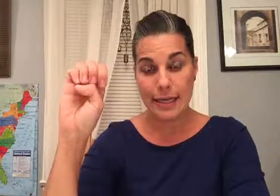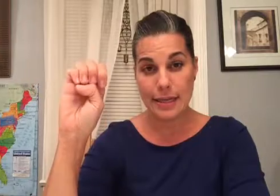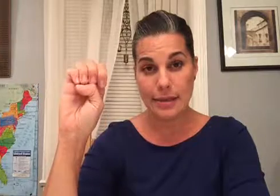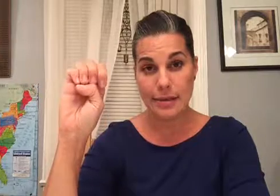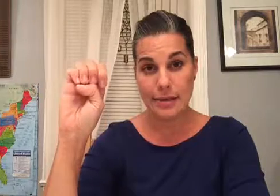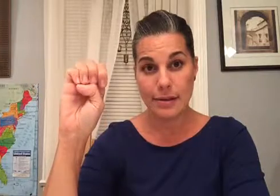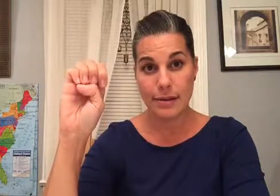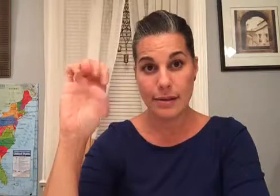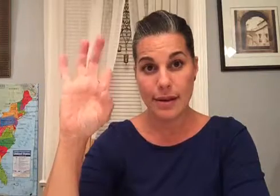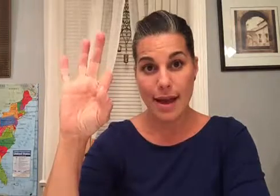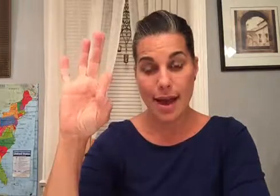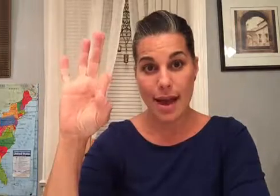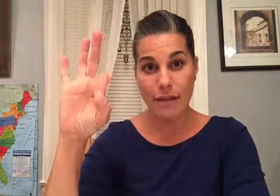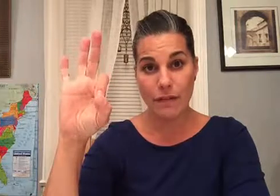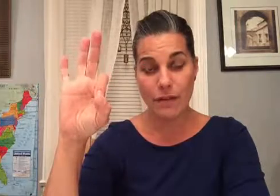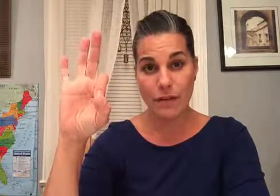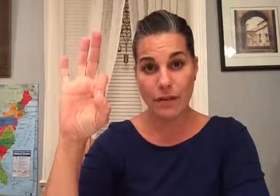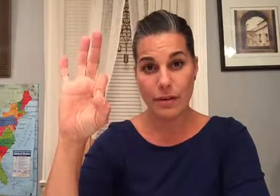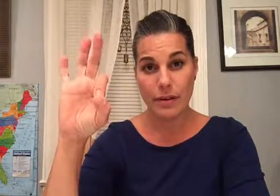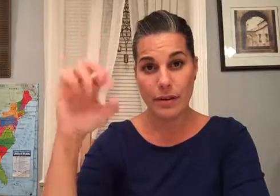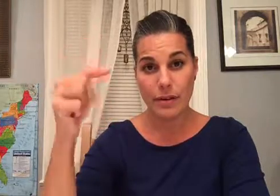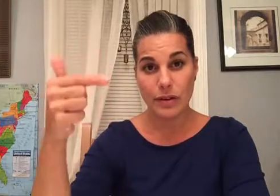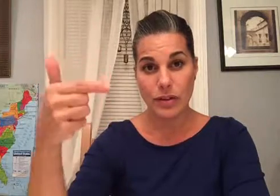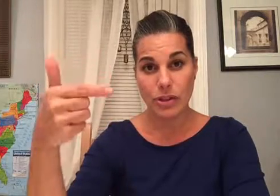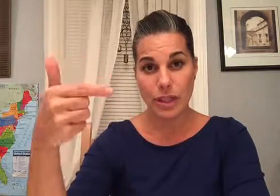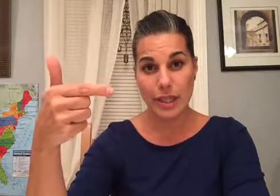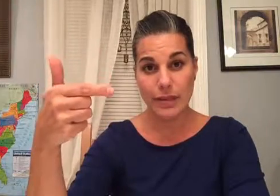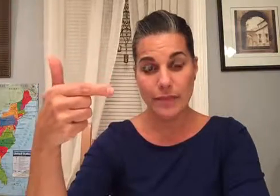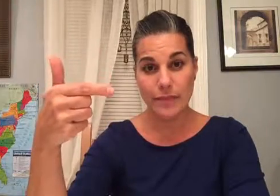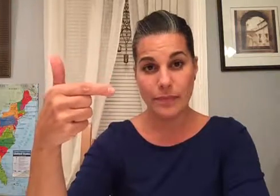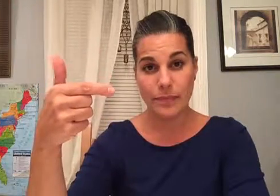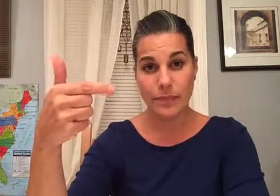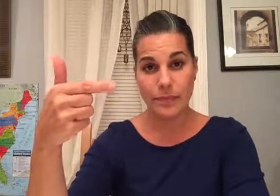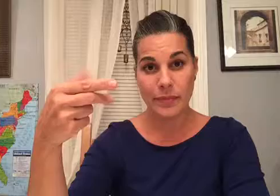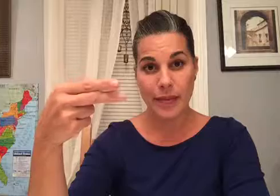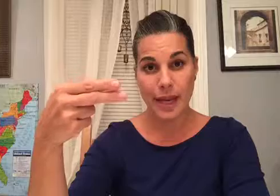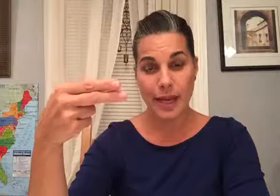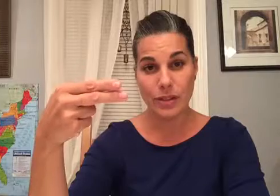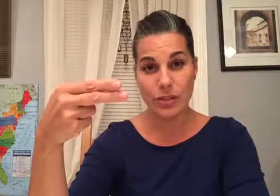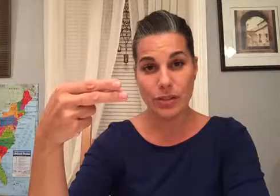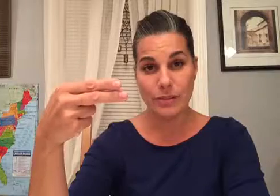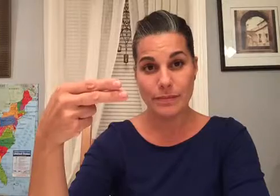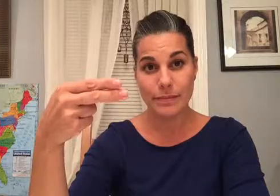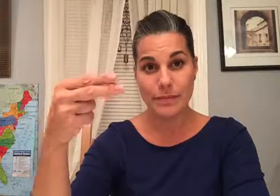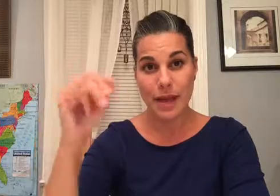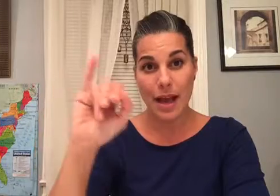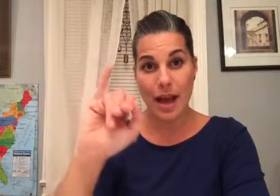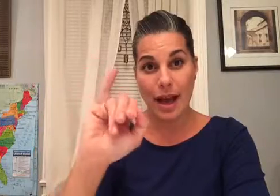E, F, G, H,